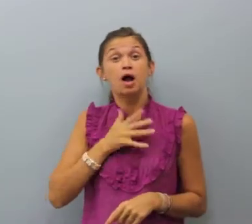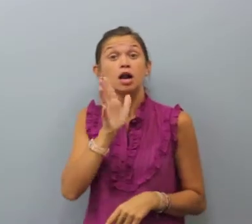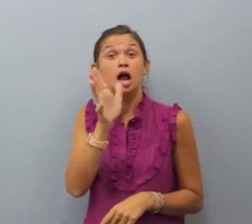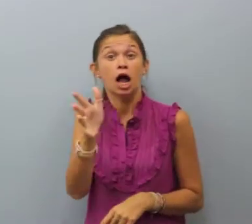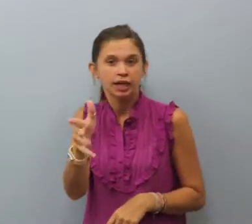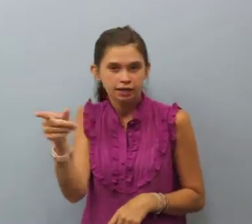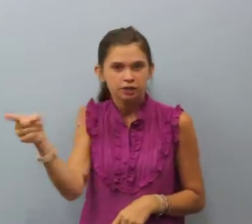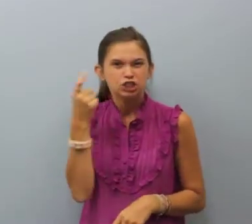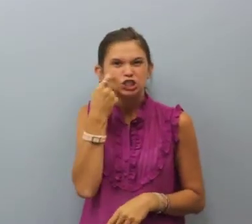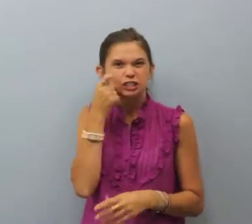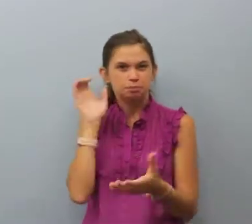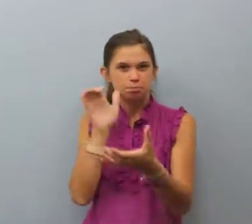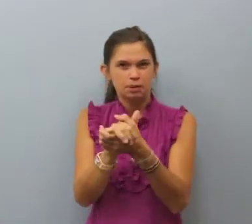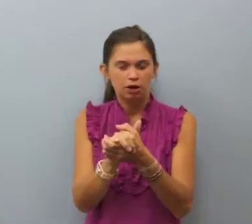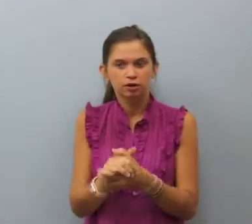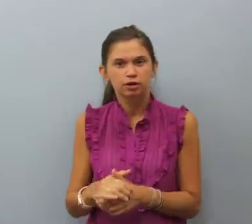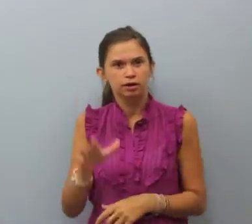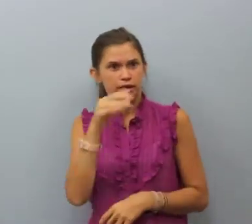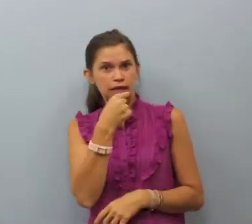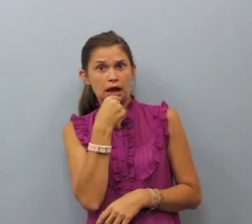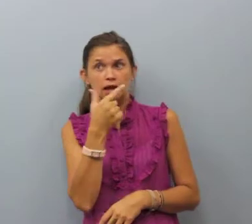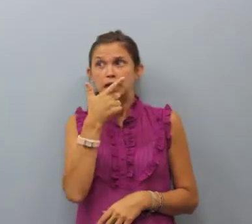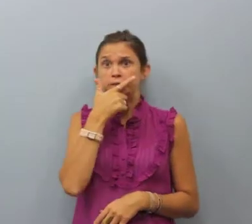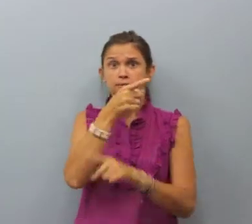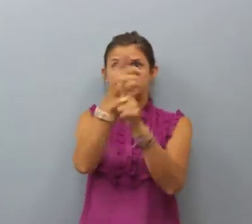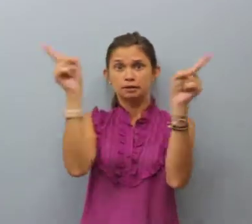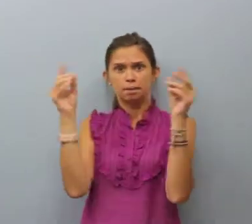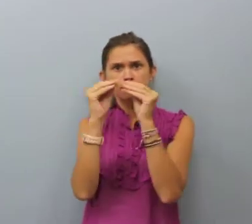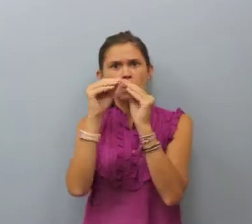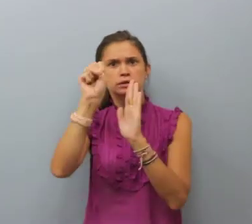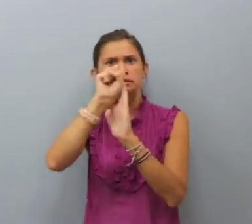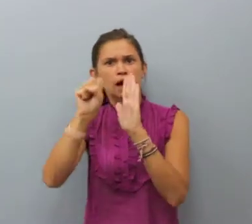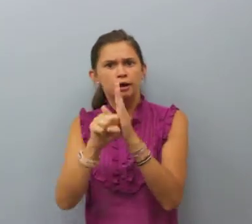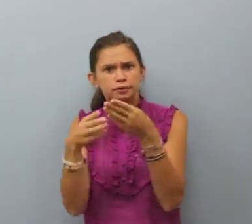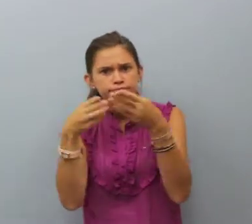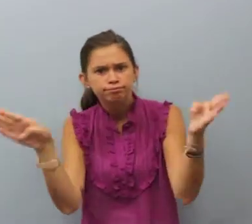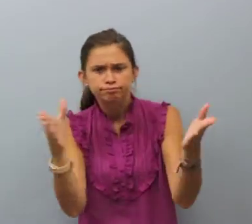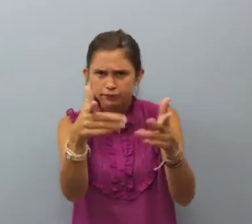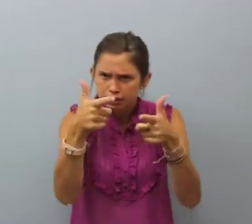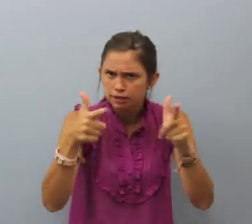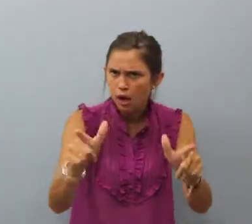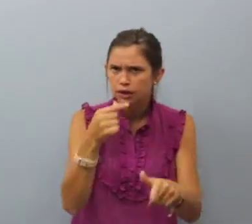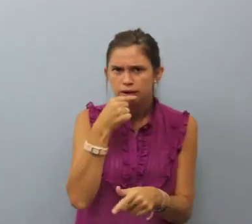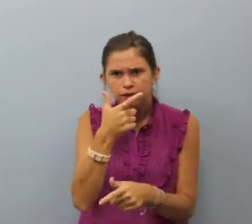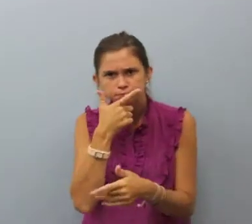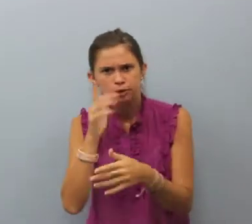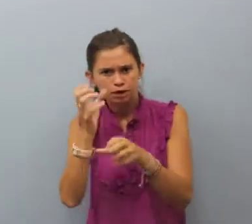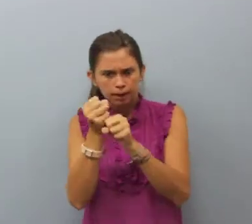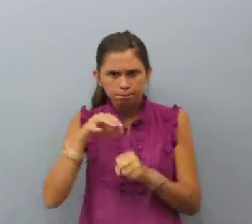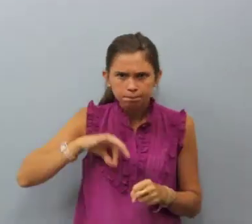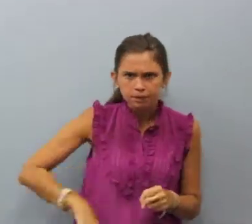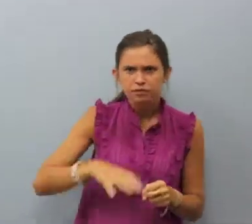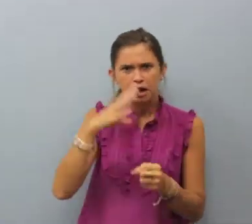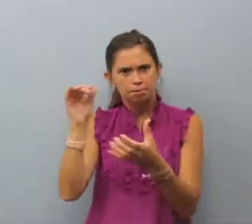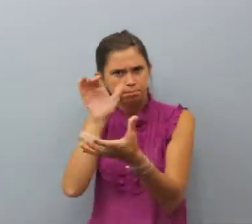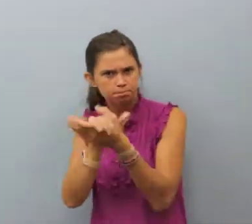together. Her grandmother just got married. She feels that the gay and